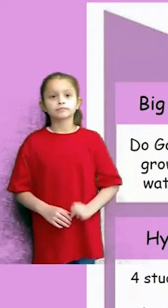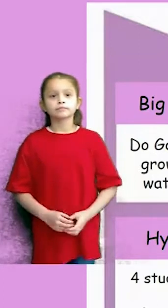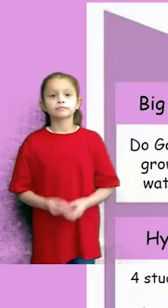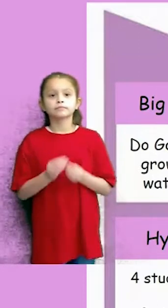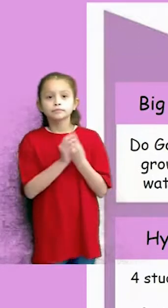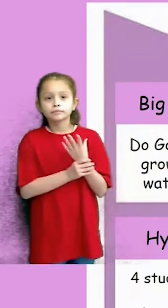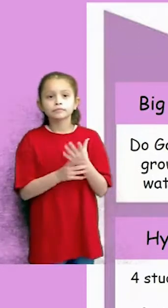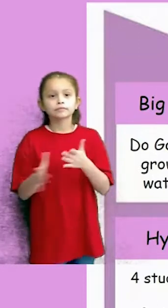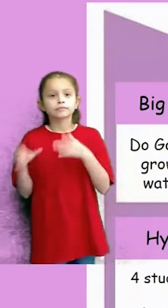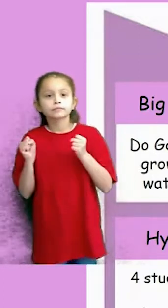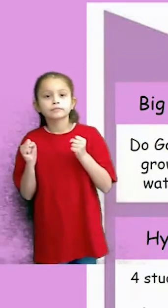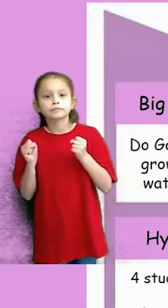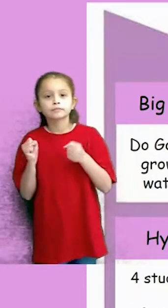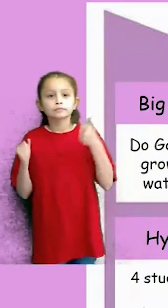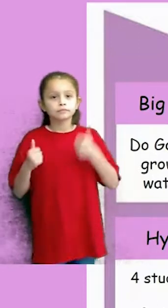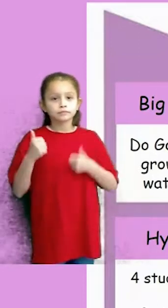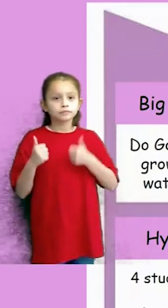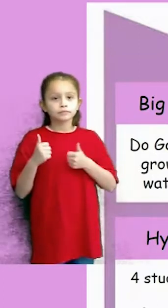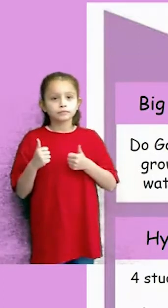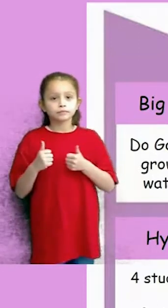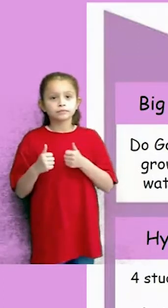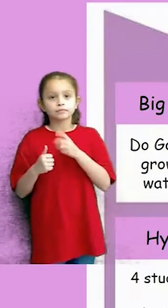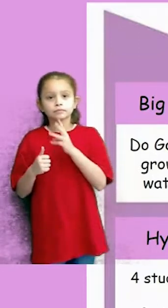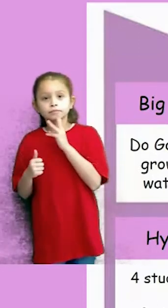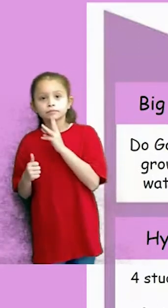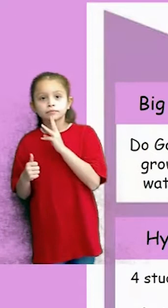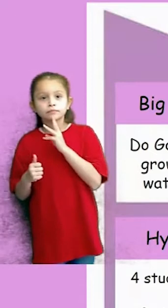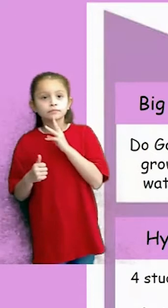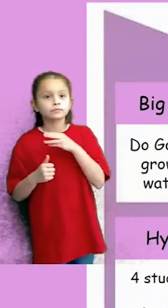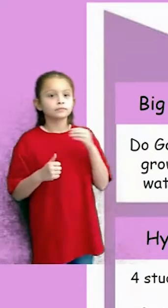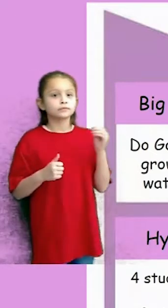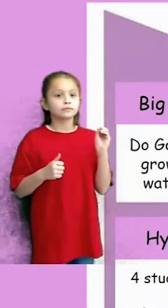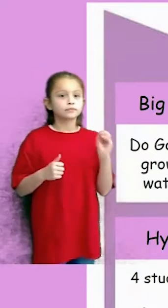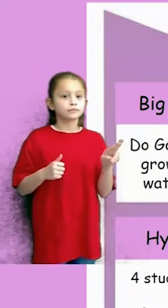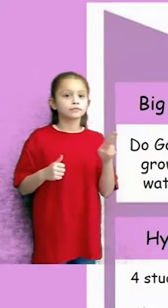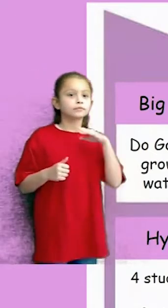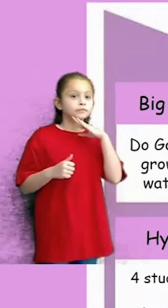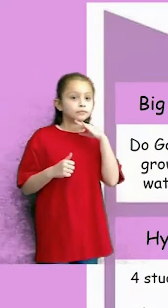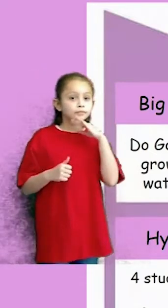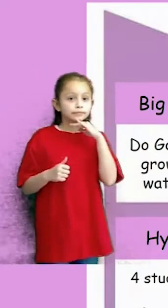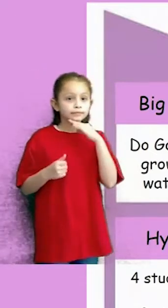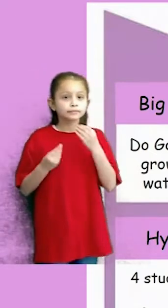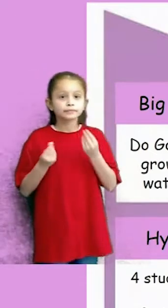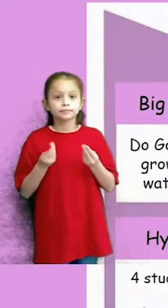do golden pothos grow faster in water or soil?